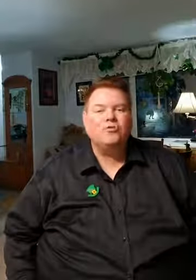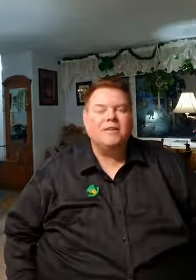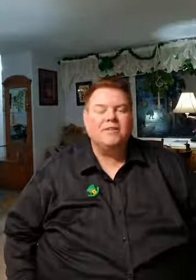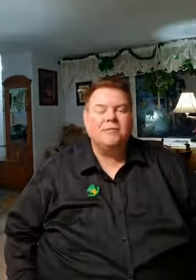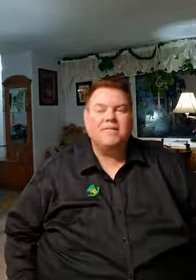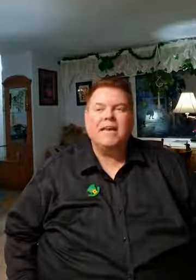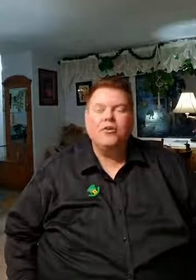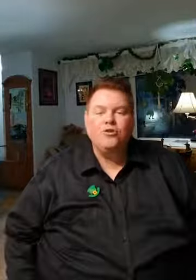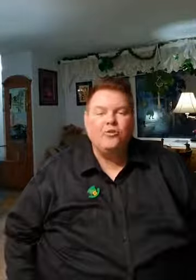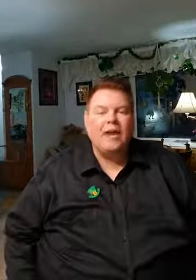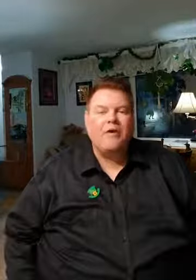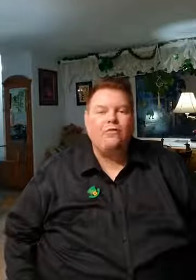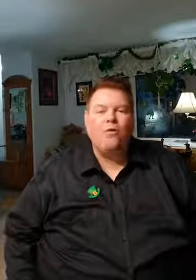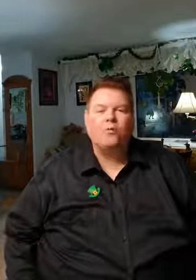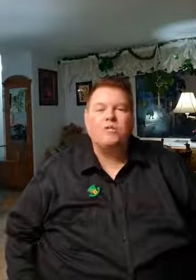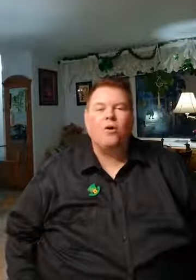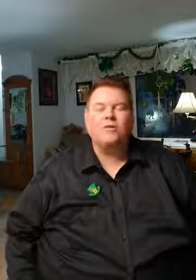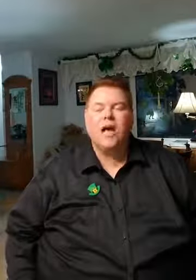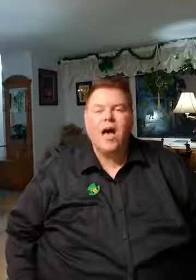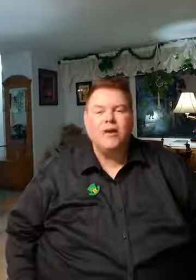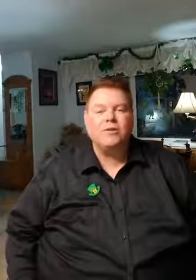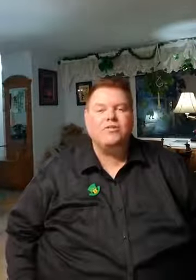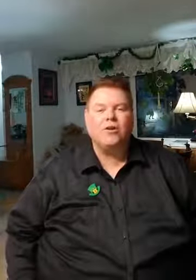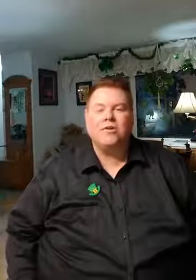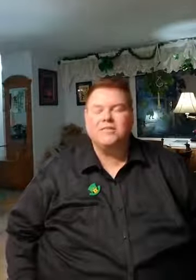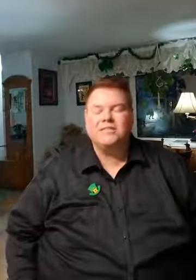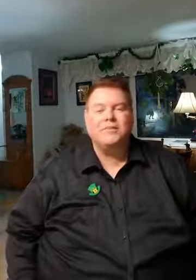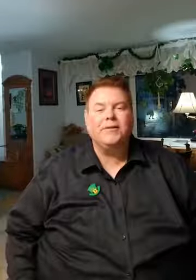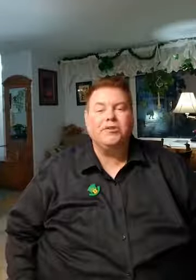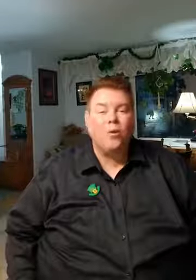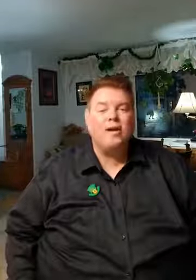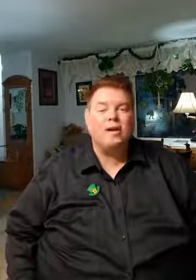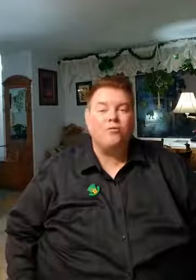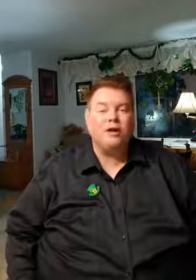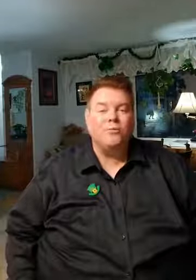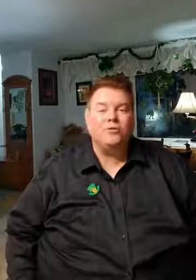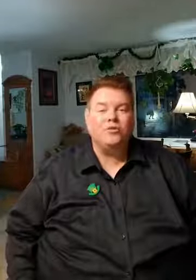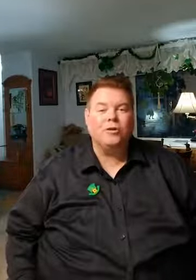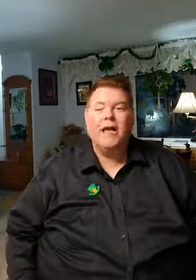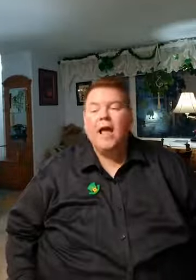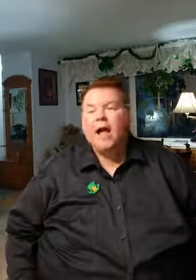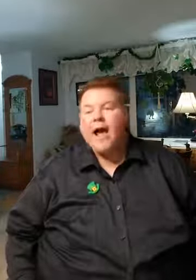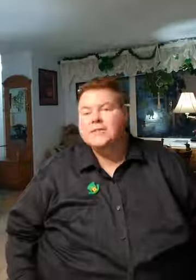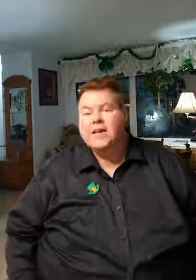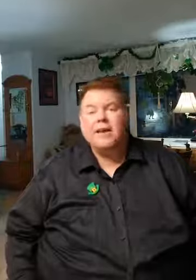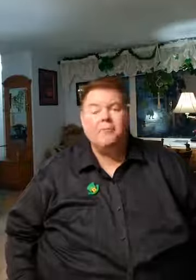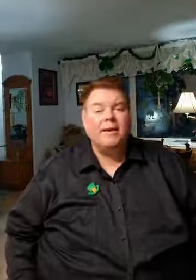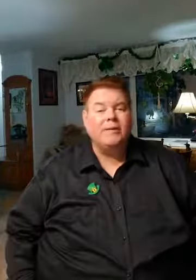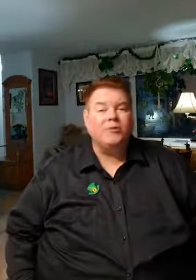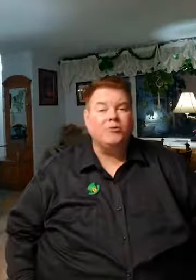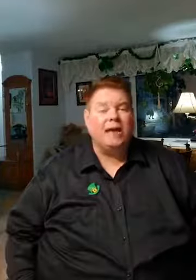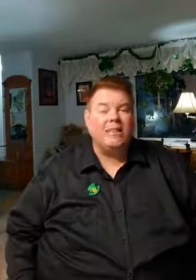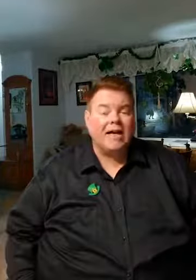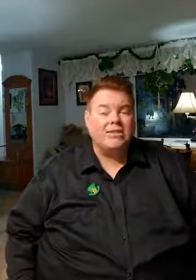they've been singing Newfoundland folk songs, Irish songs. It's quite an incredible journey. Sunday and Monday they were doing classical